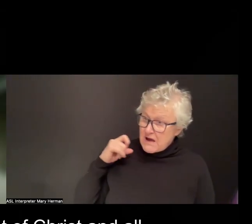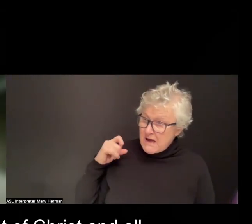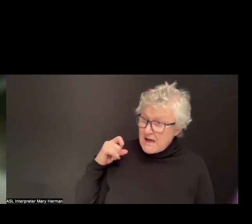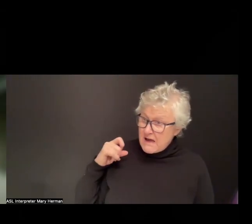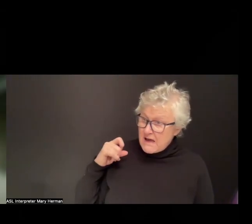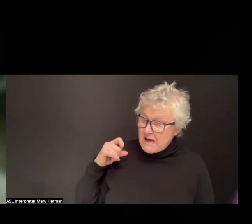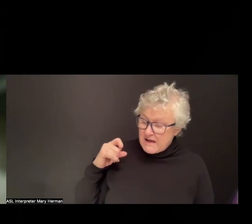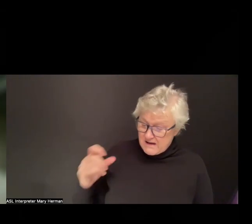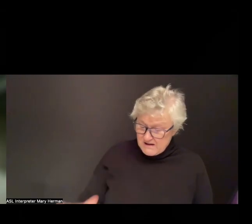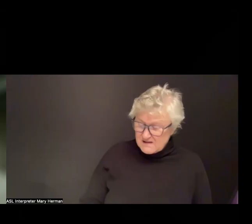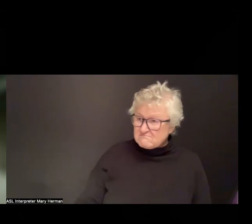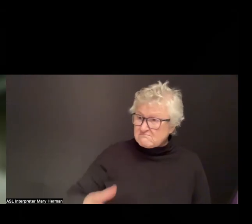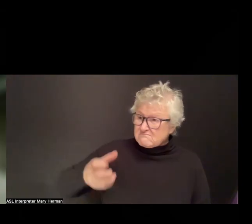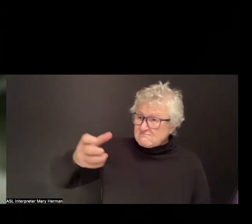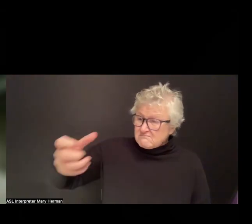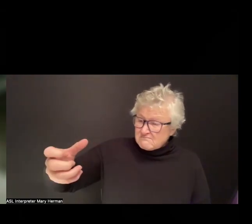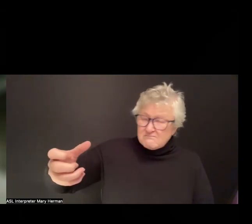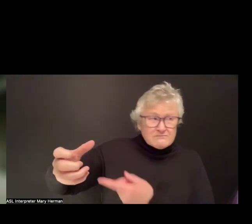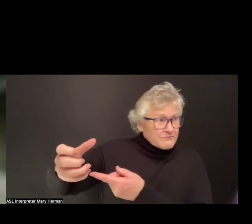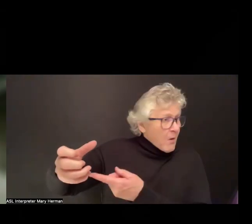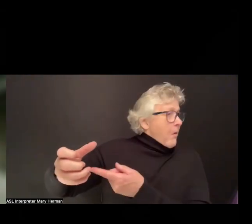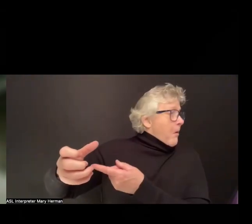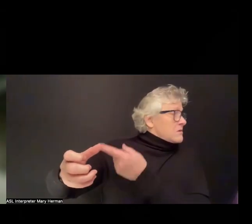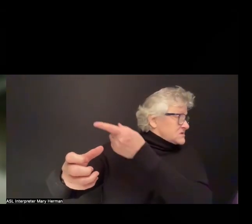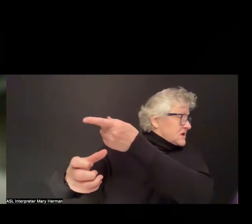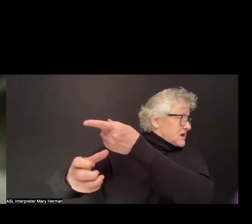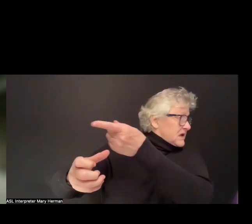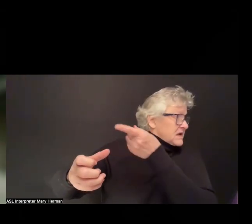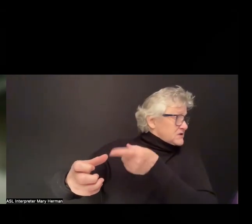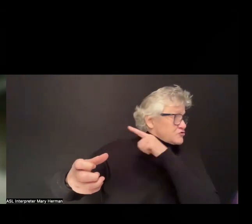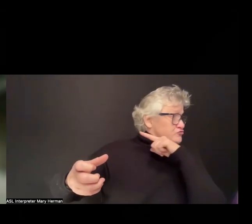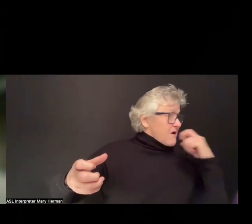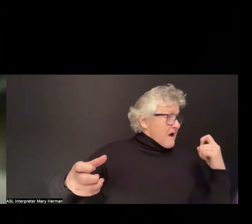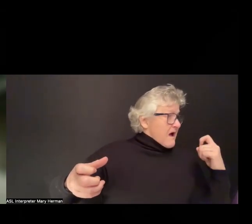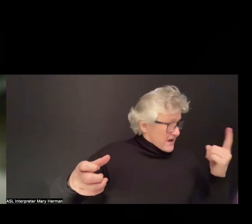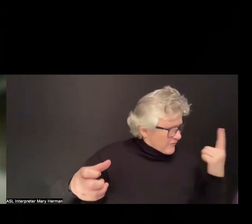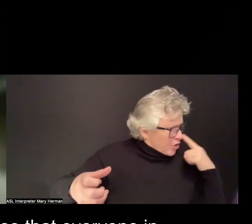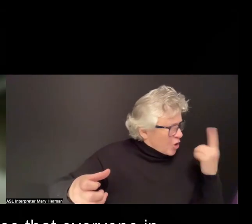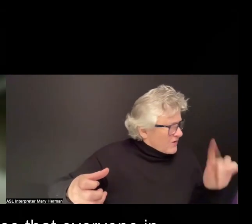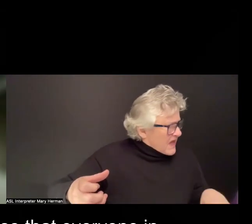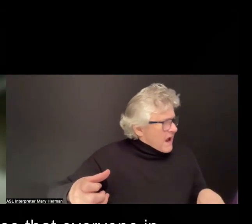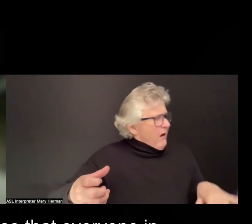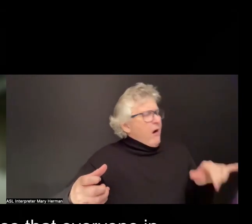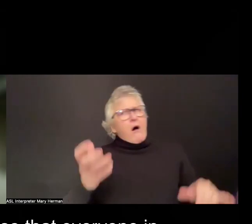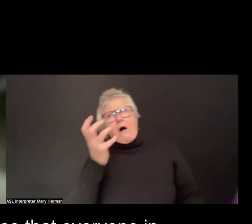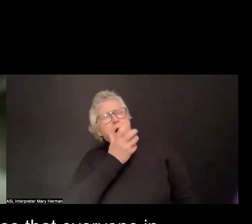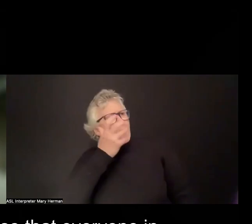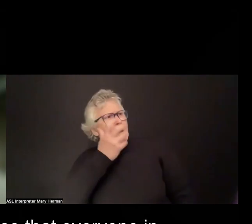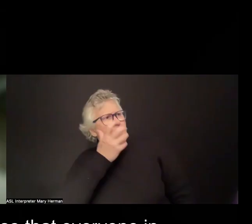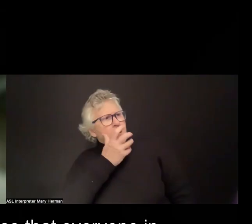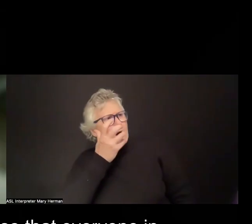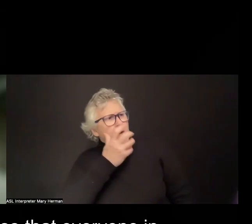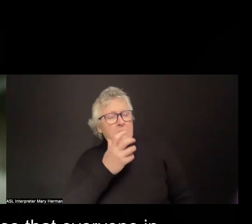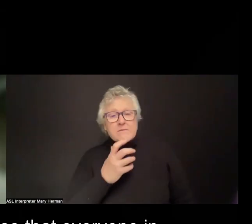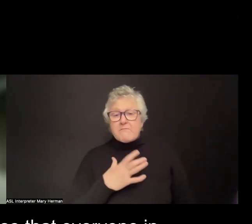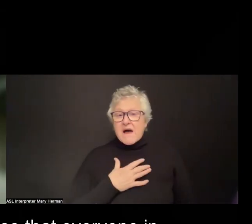all that's holy. Dry. Everyone, you hear that? Ephraim's dry. Did you ever hear of such a thing?" I raised my voice so that everyone in the dining